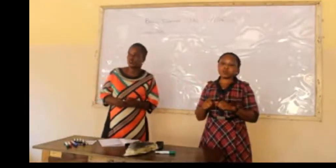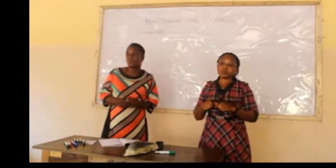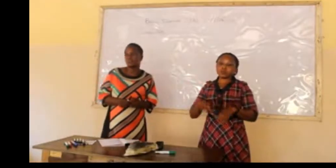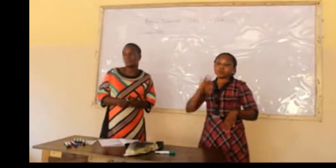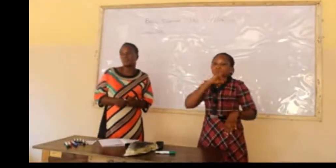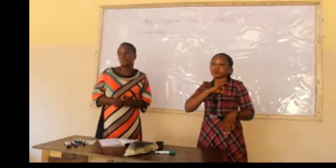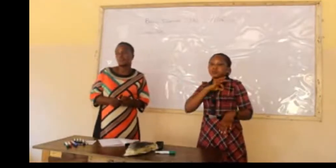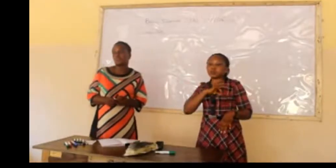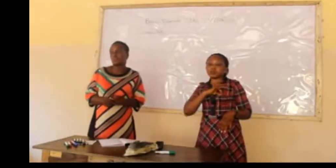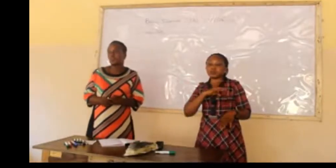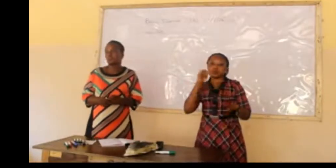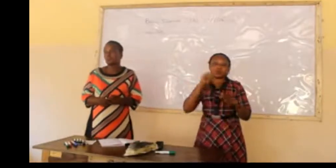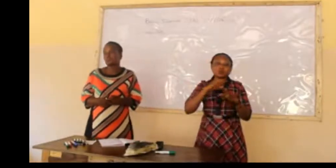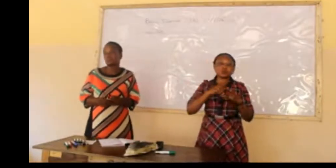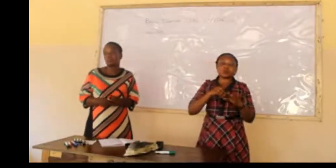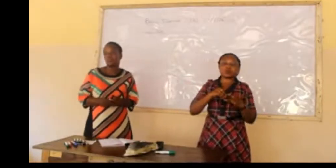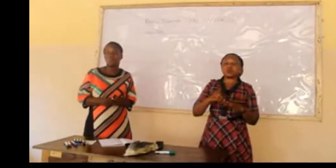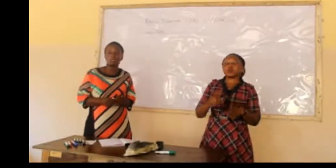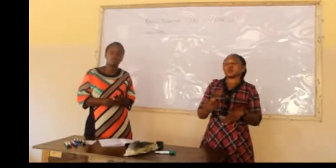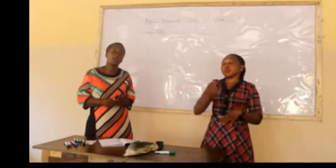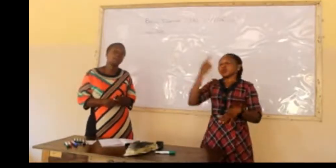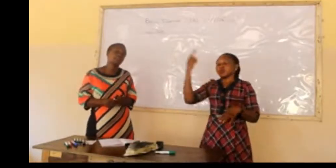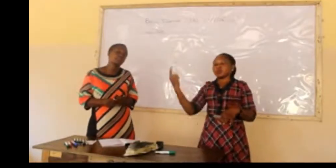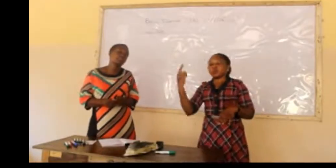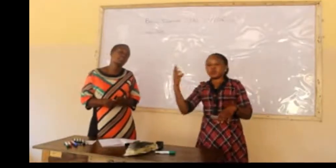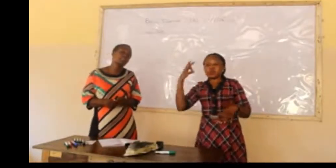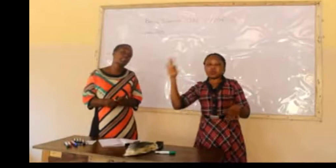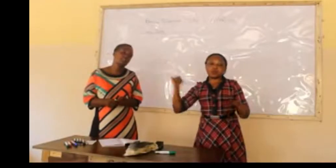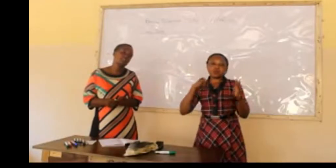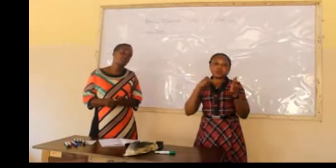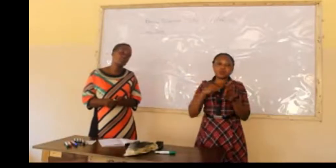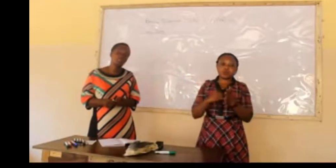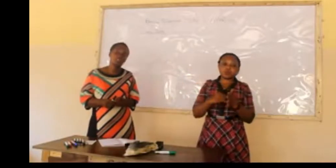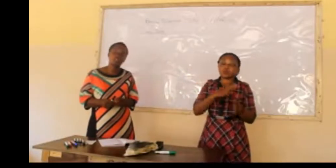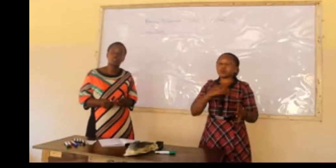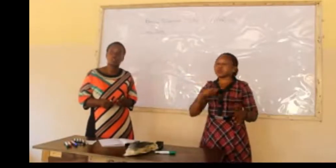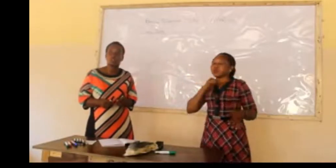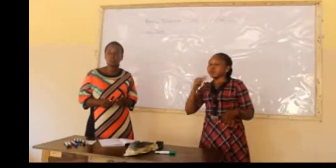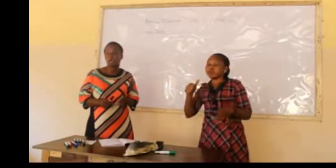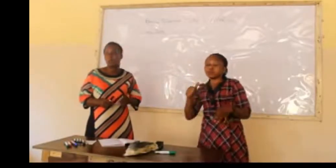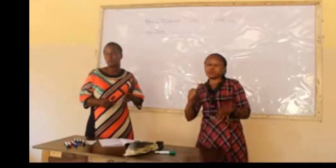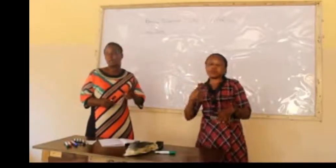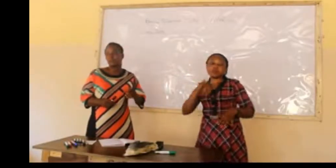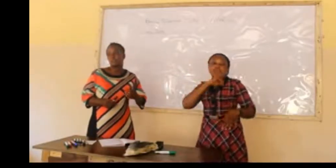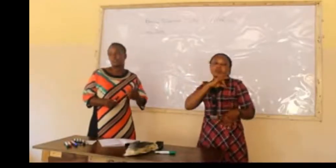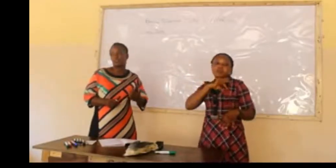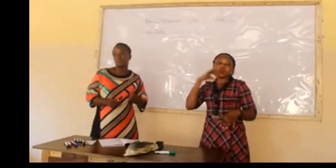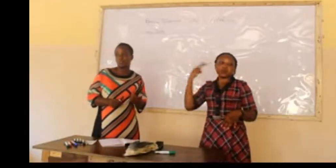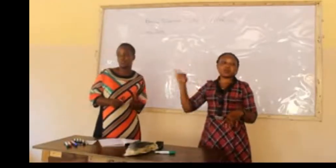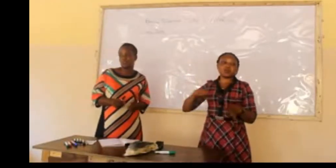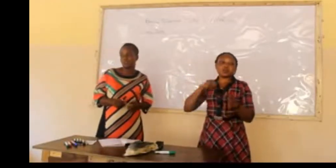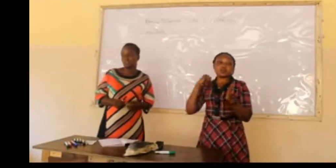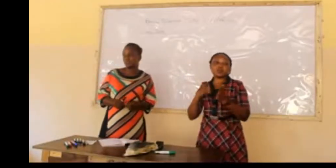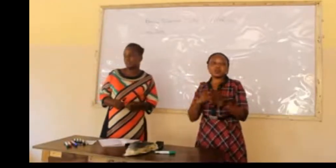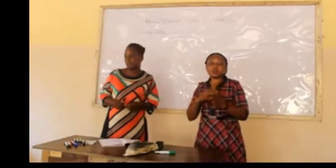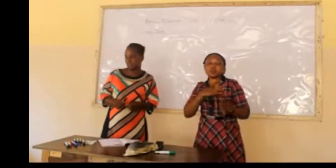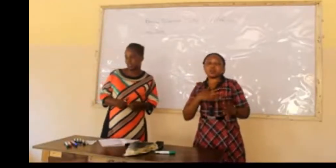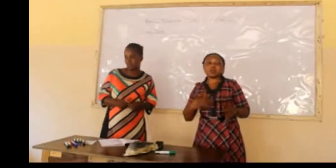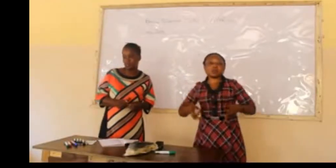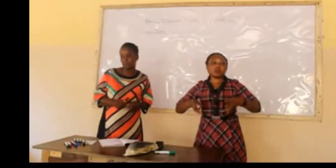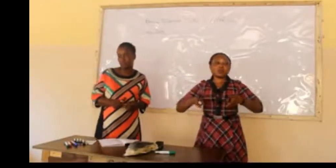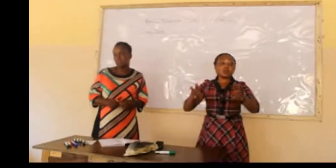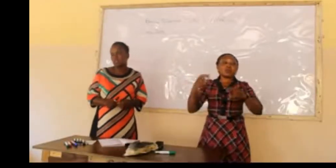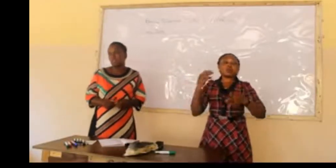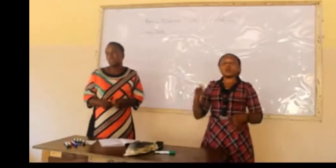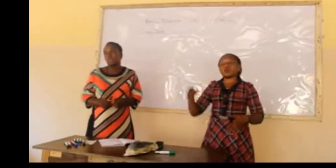advantages or uses of friction, talk about disadvantages of friction, we talk about method of reducing